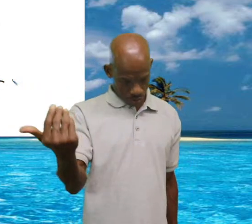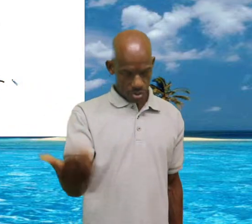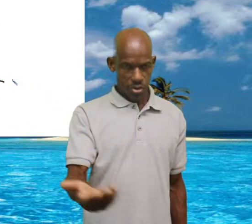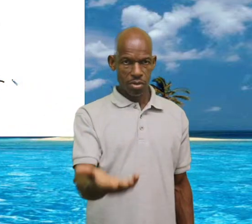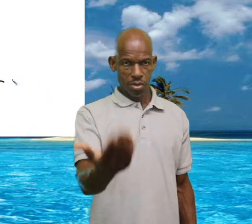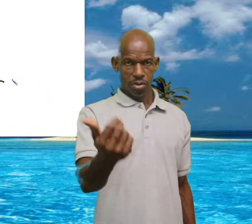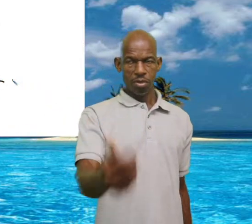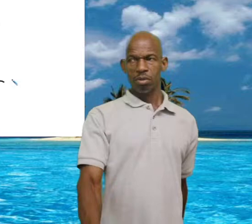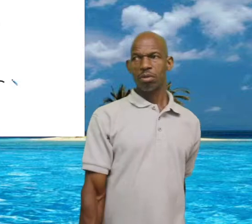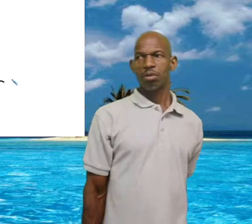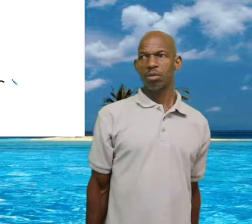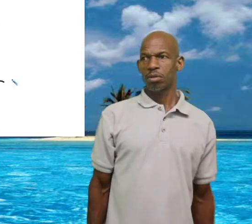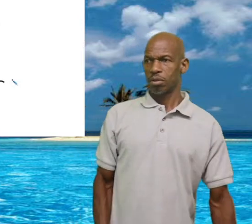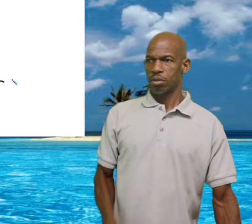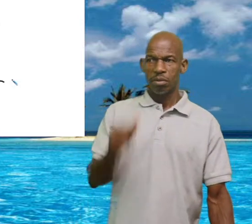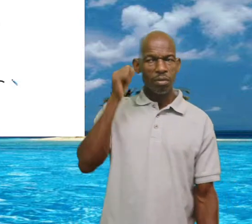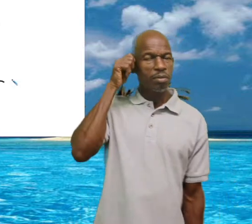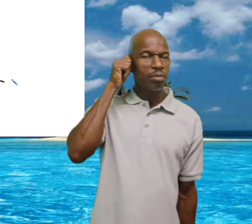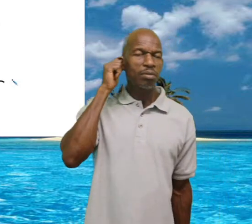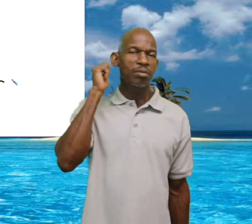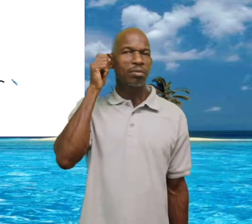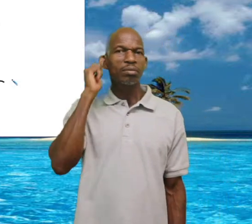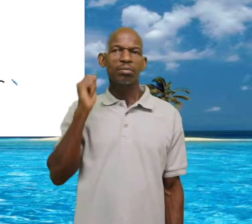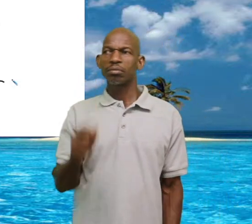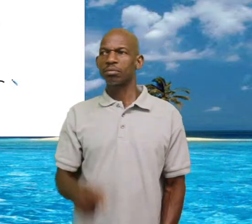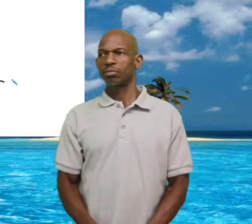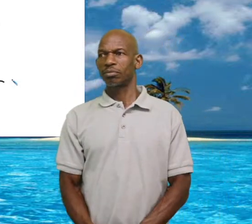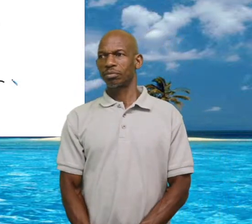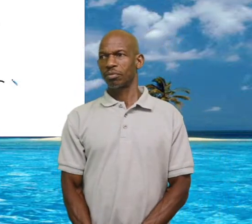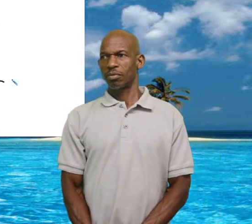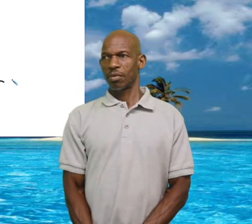So we taking the adjectives from the list that we made for the man.